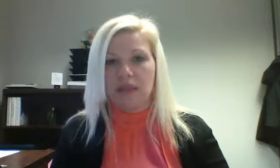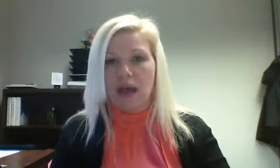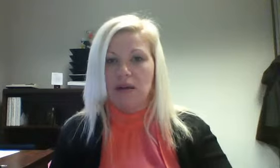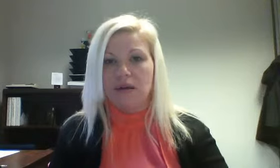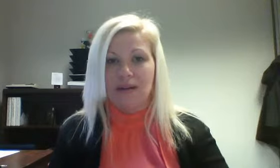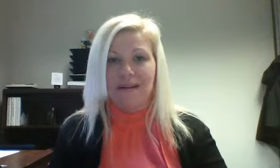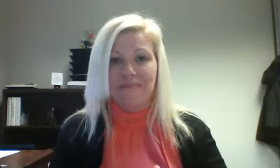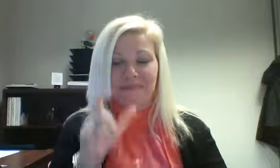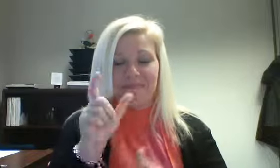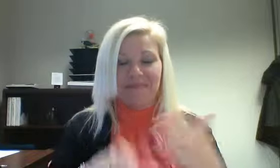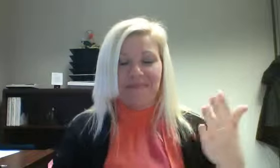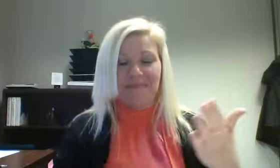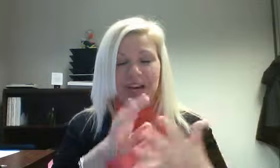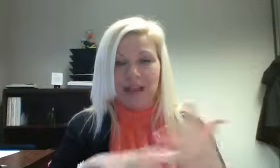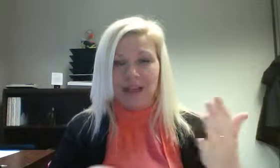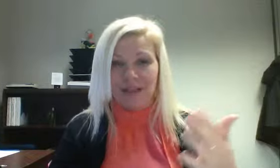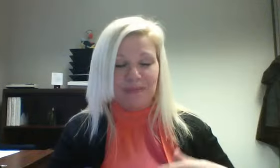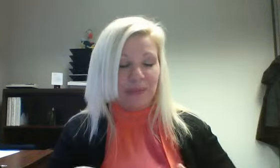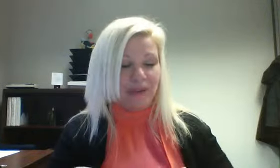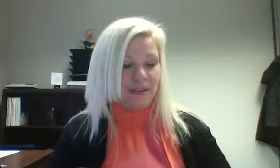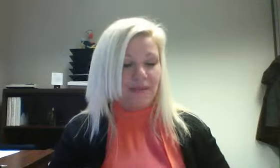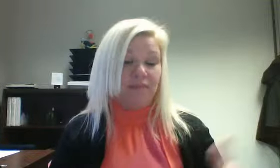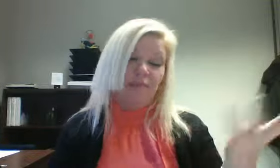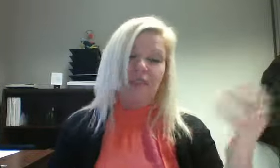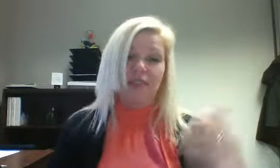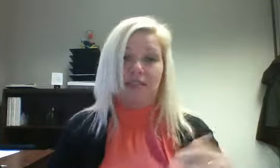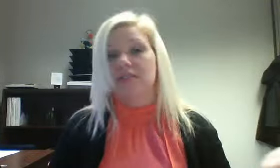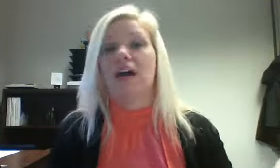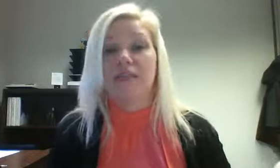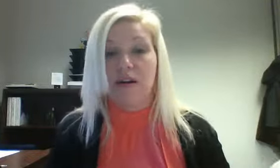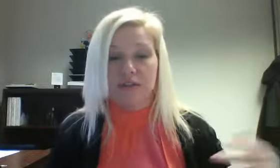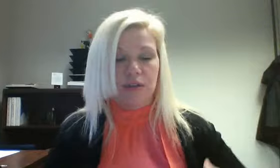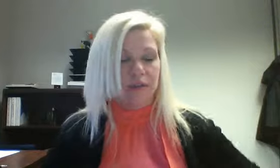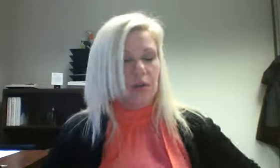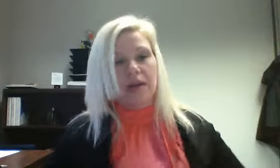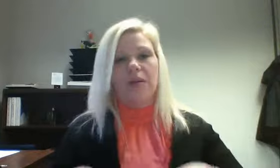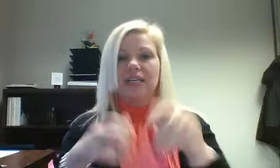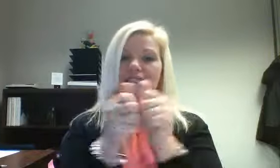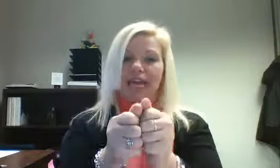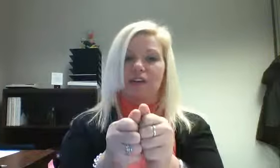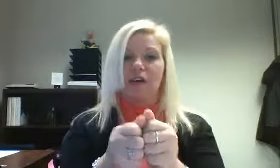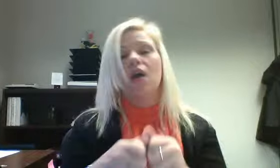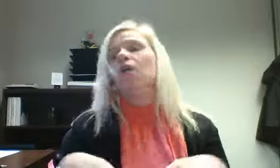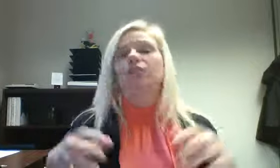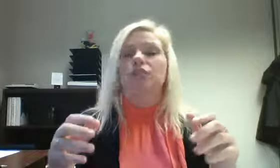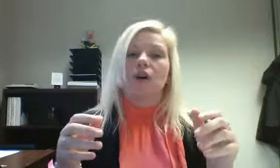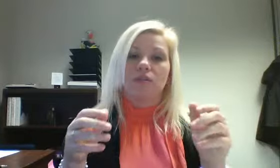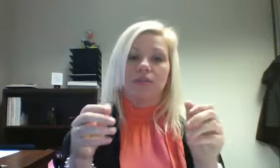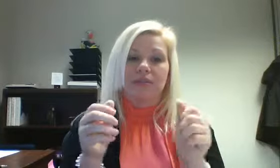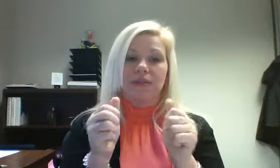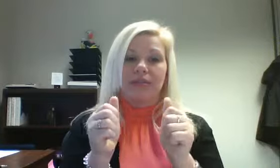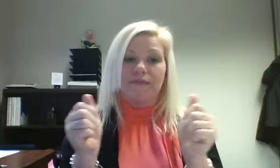that, on that list, but since it's on there, I'll show it to you anyway. Together, which is also the same sign for